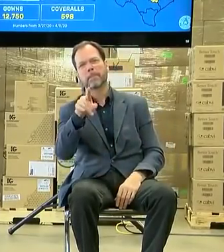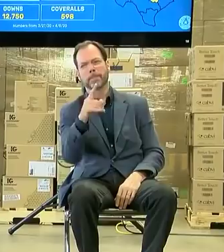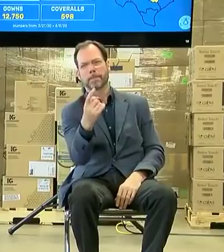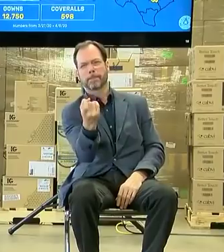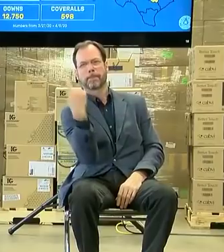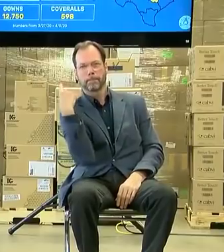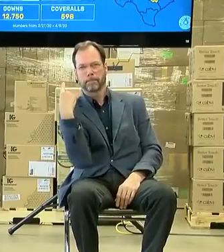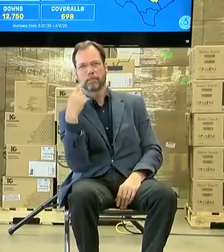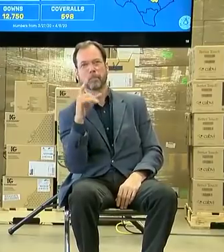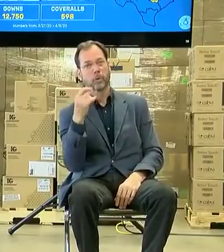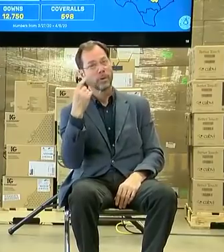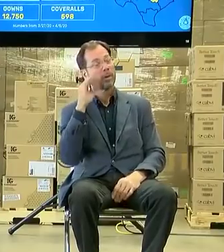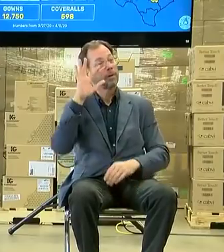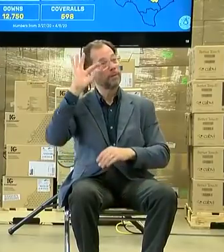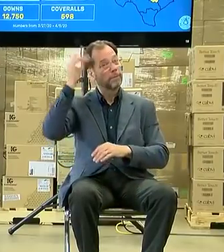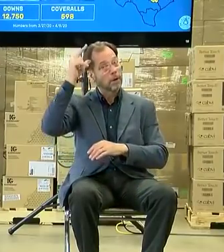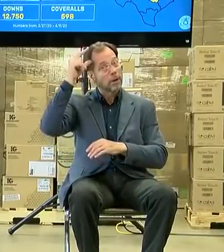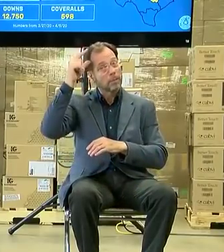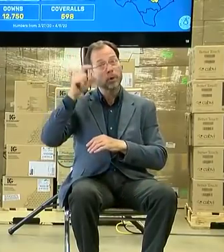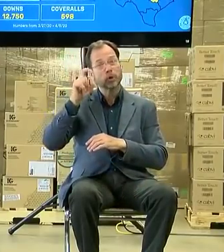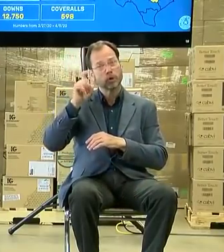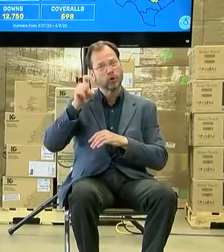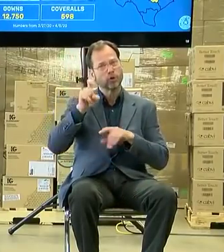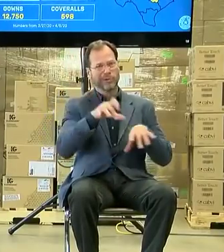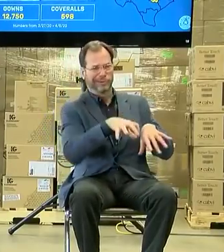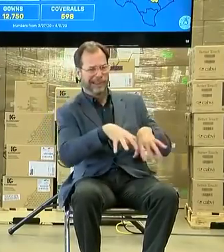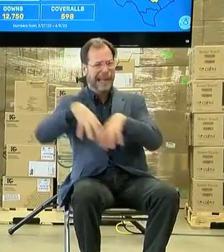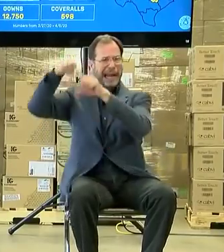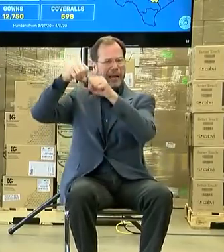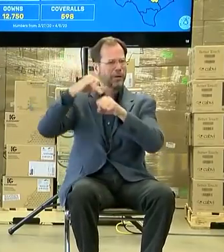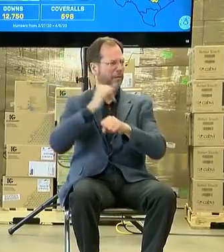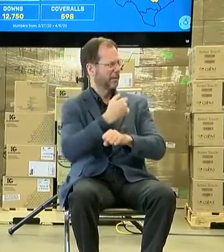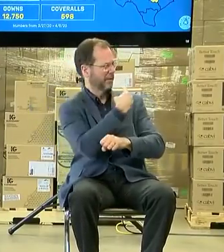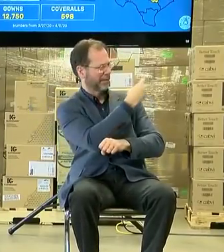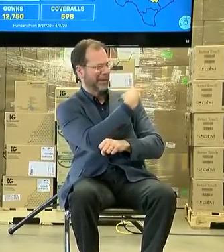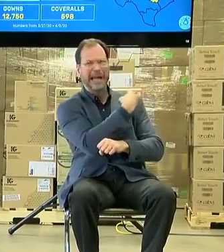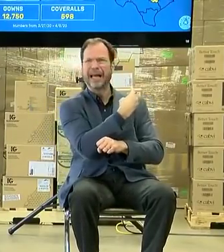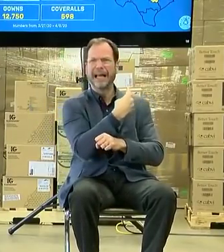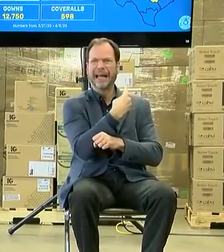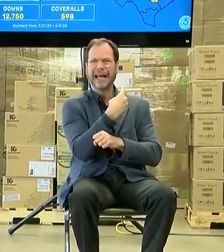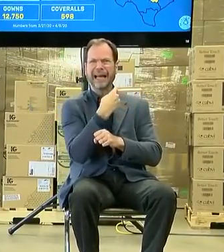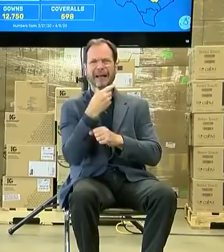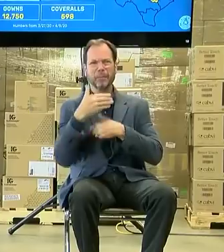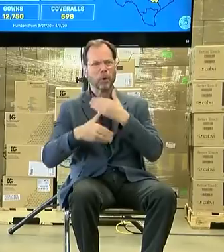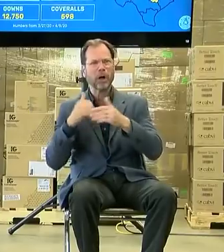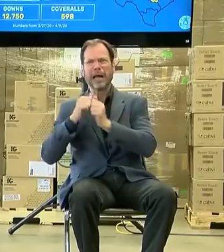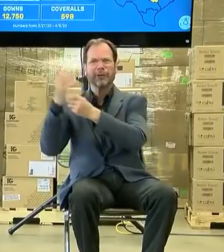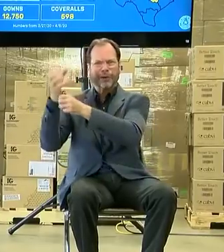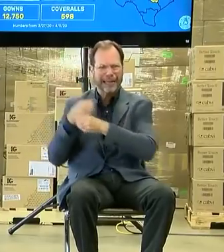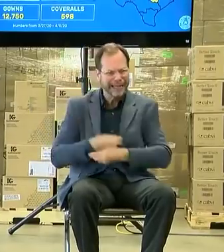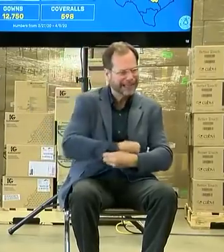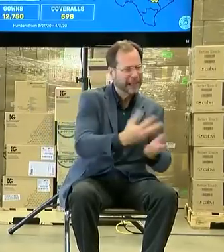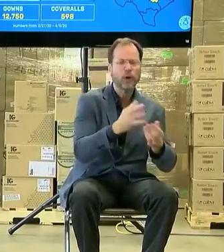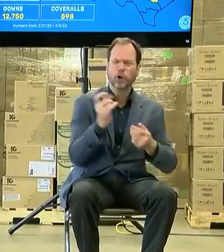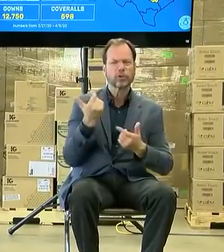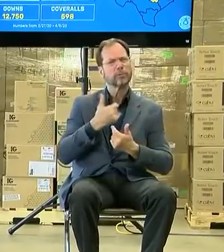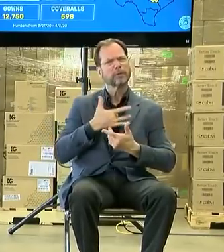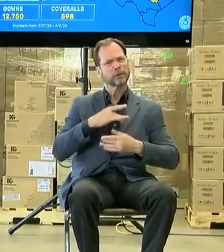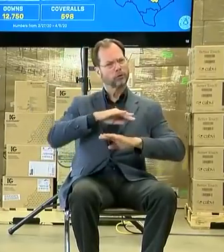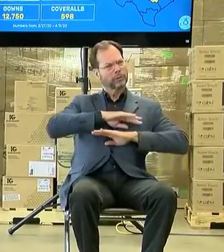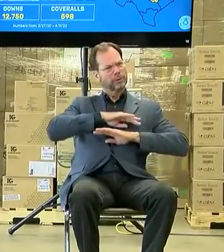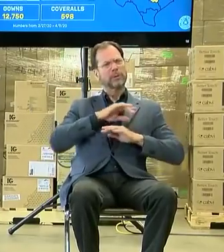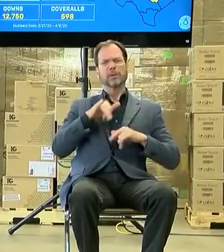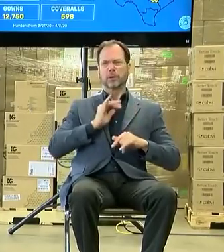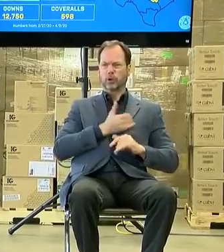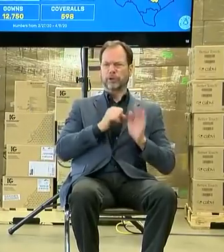that the federal government should take over this supply chain process, or are you satisfied with how the